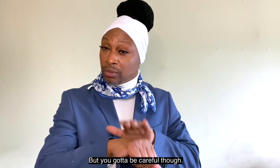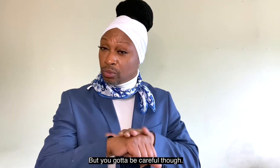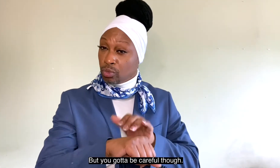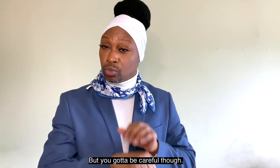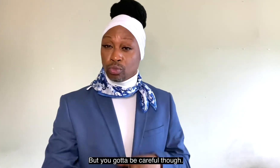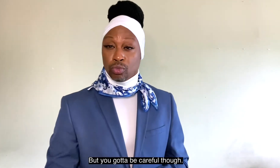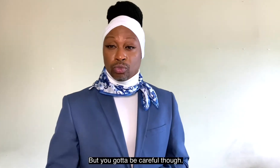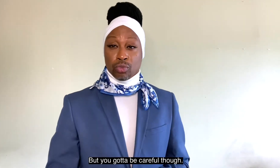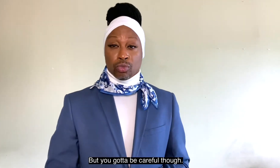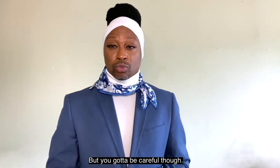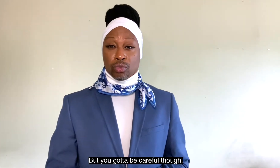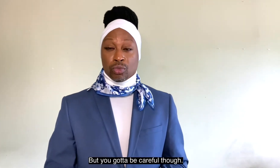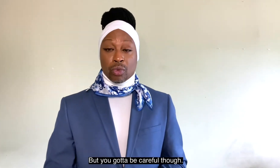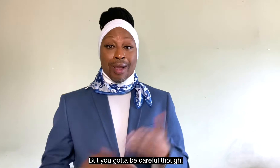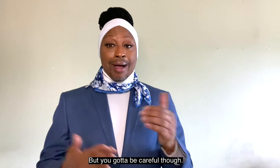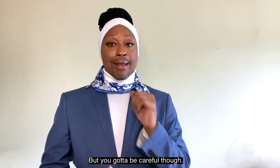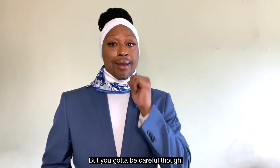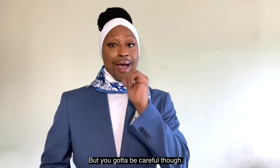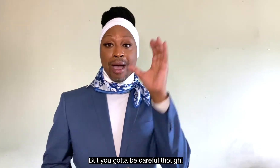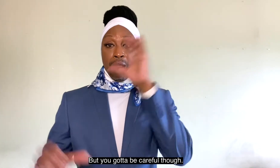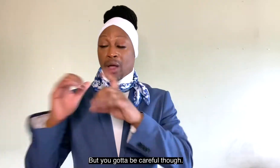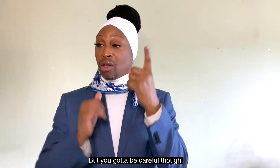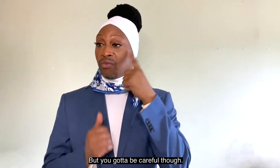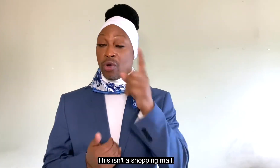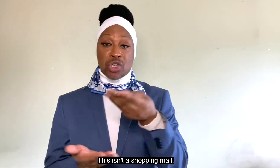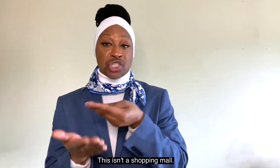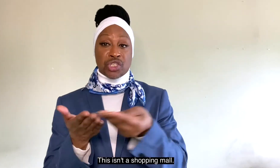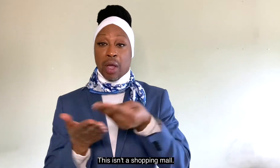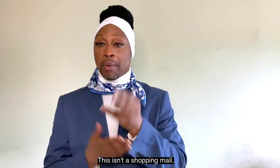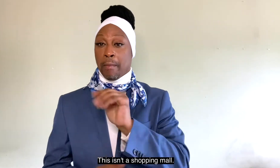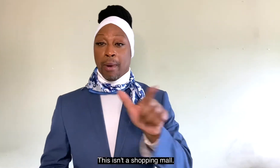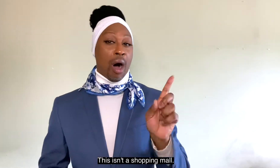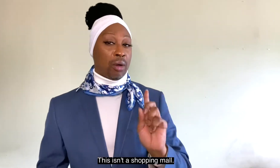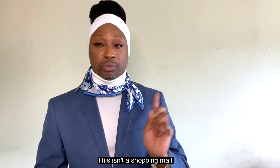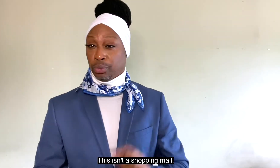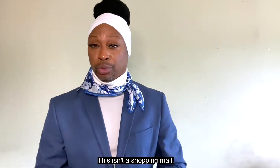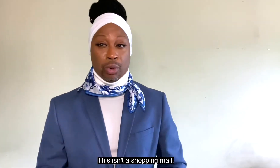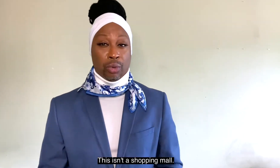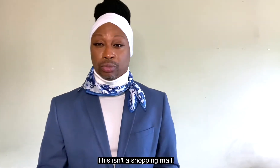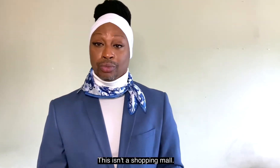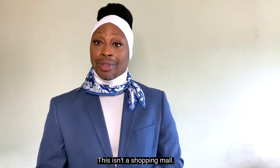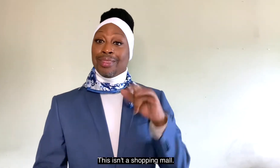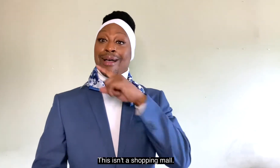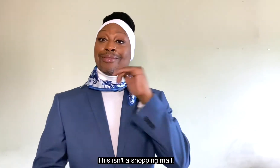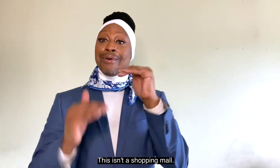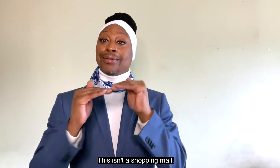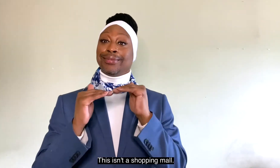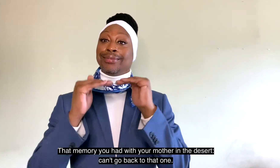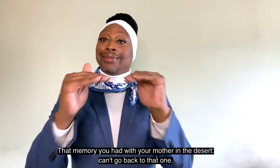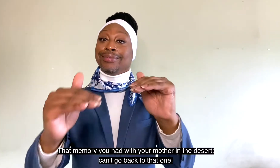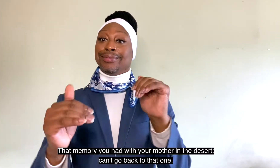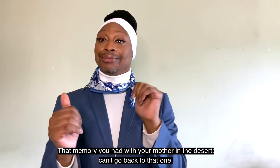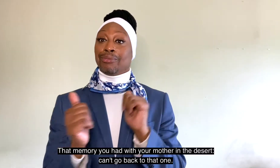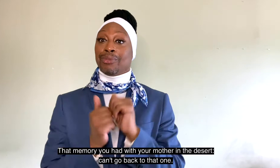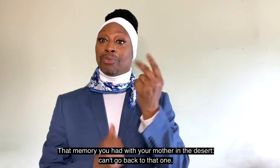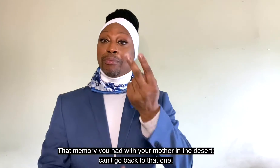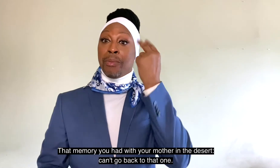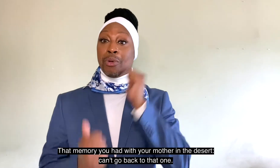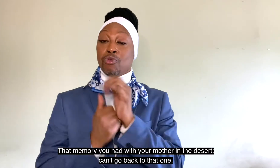But... You gotta be careful though. This isn't a shopping mall. That memory that you had with your mother